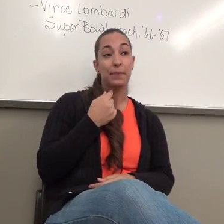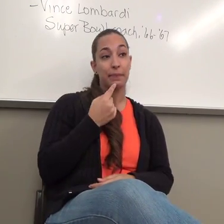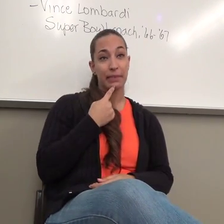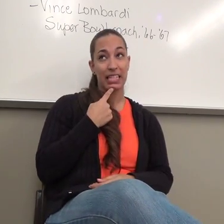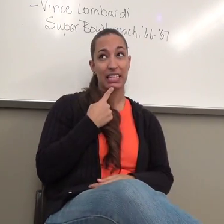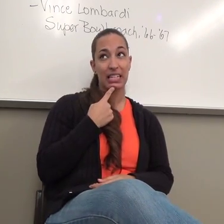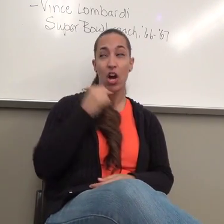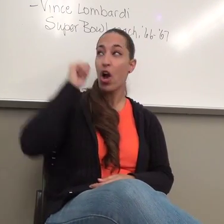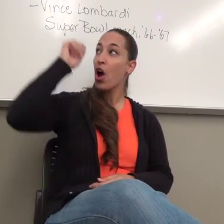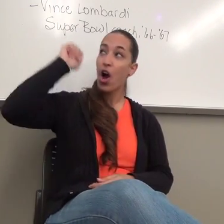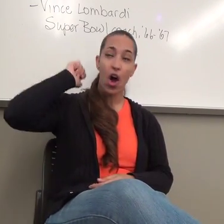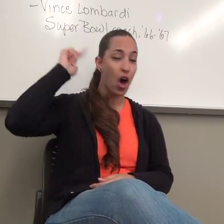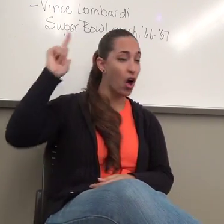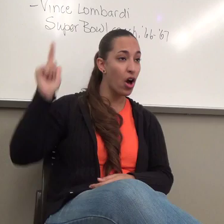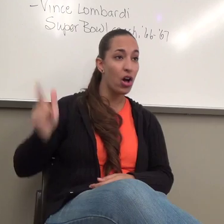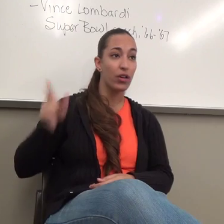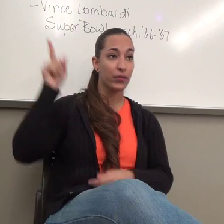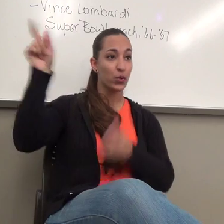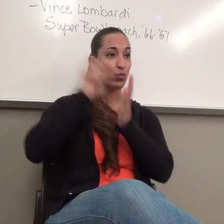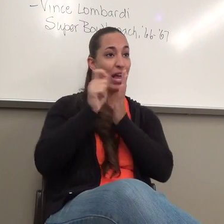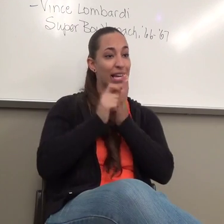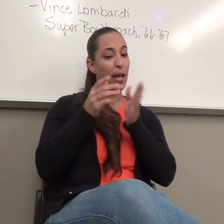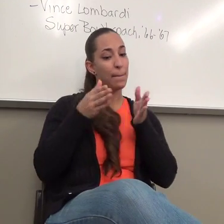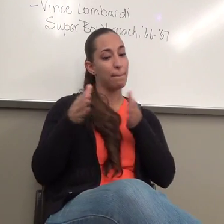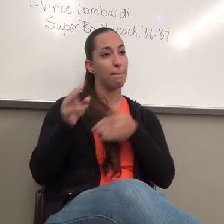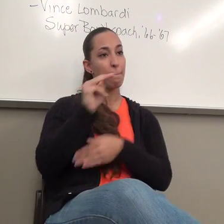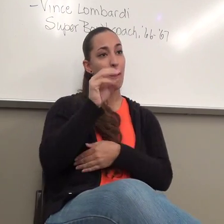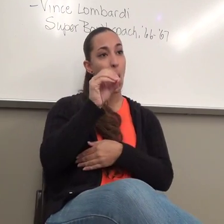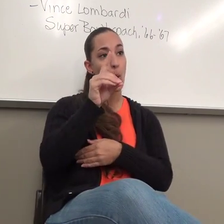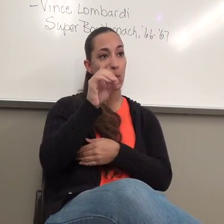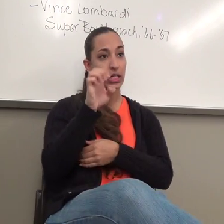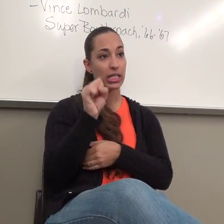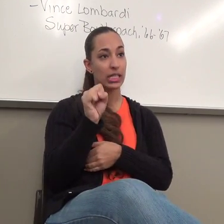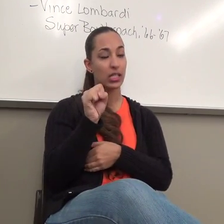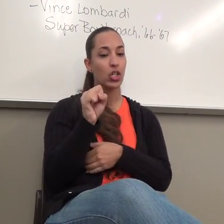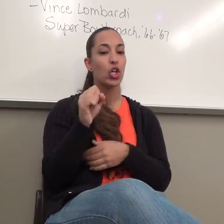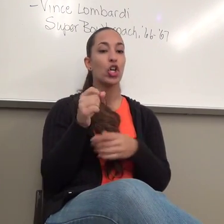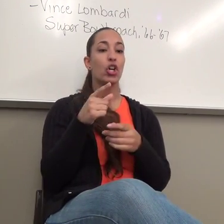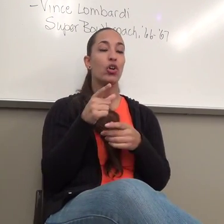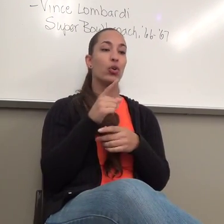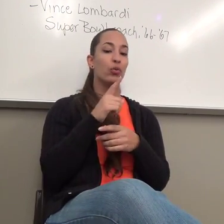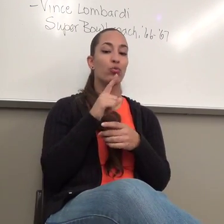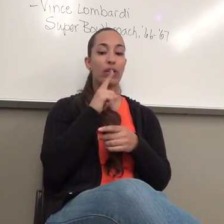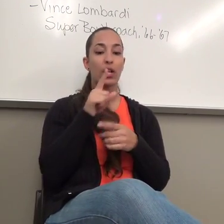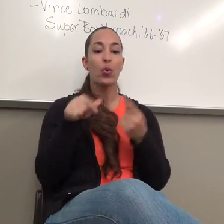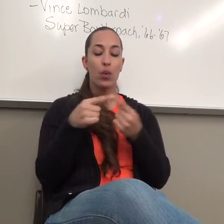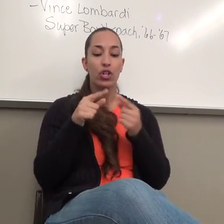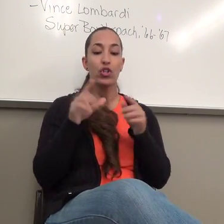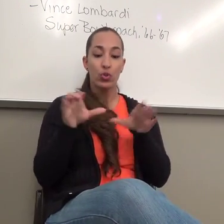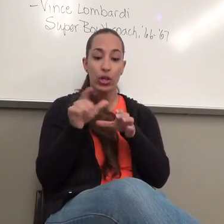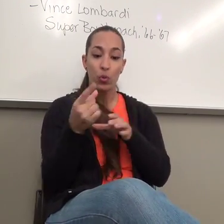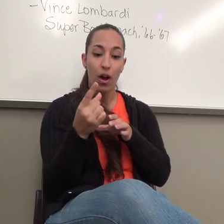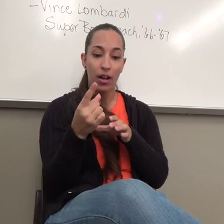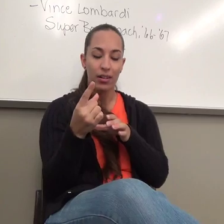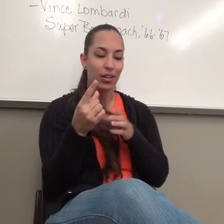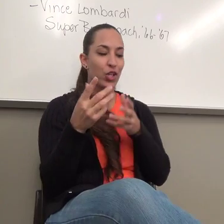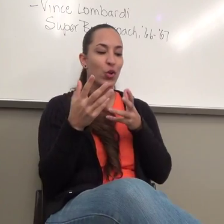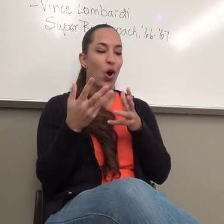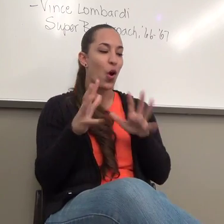writing modes, you are automatically doing 2 others, analysis and argument. So in